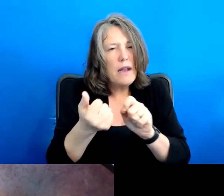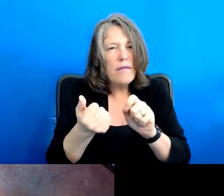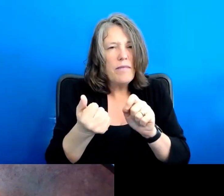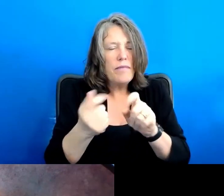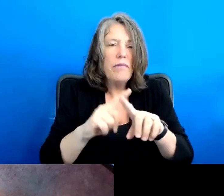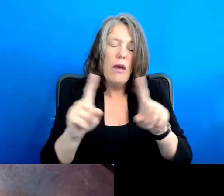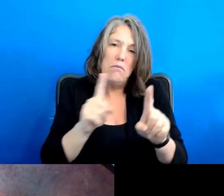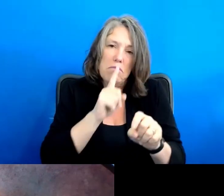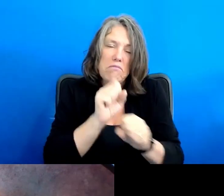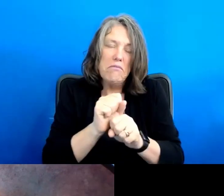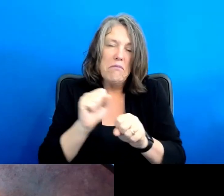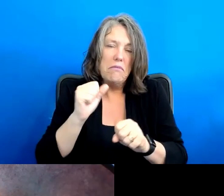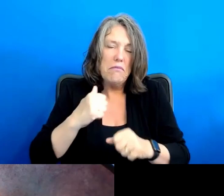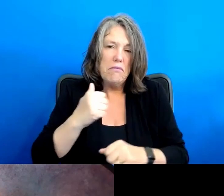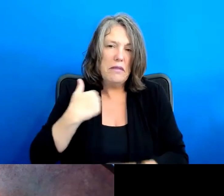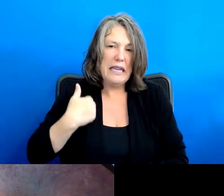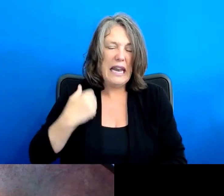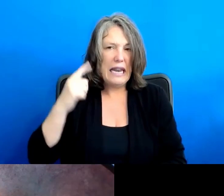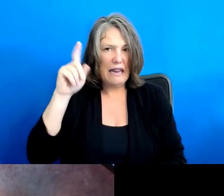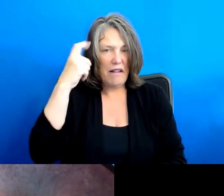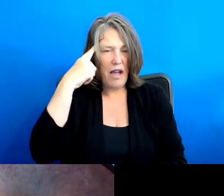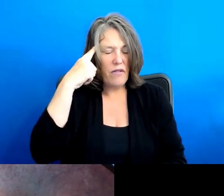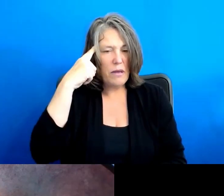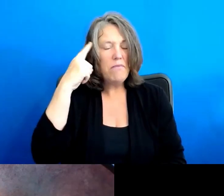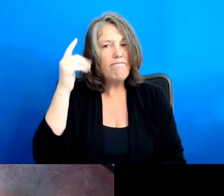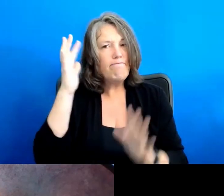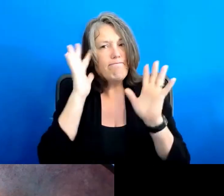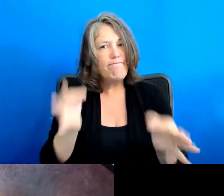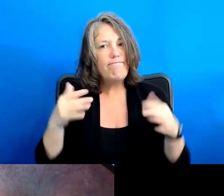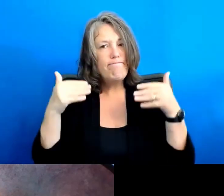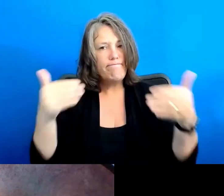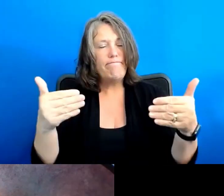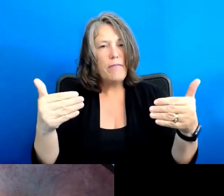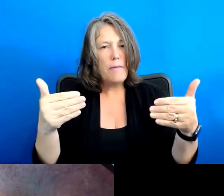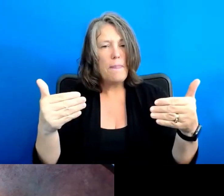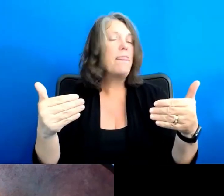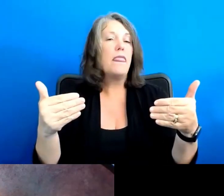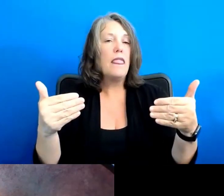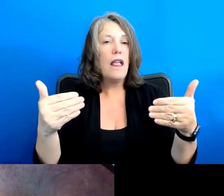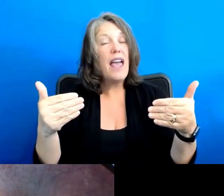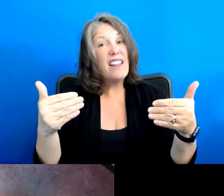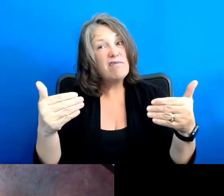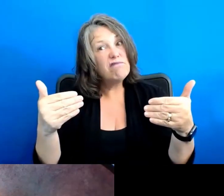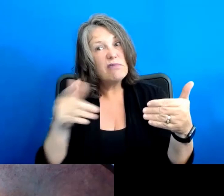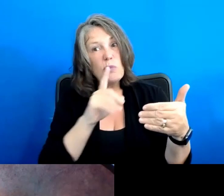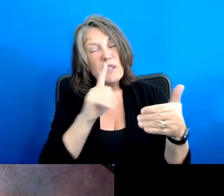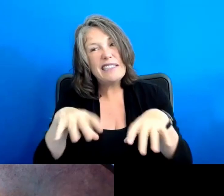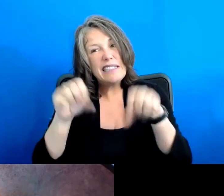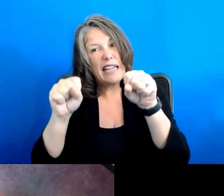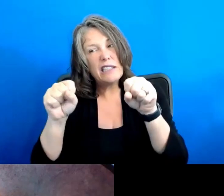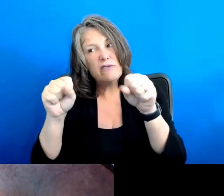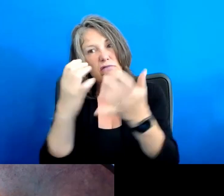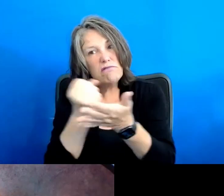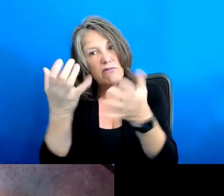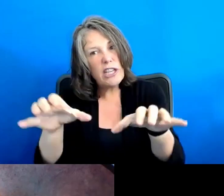the Canadian government decided to proceed and, as it were, take their chances with the